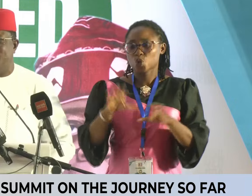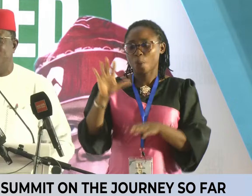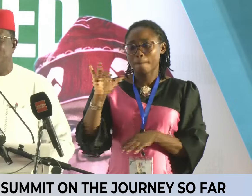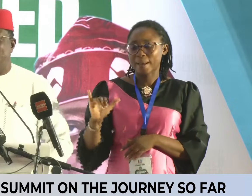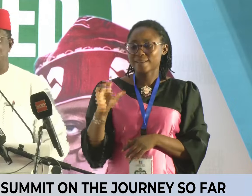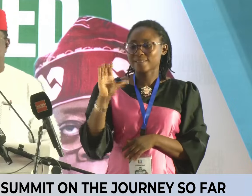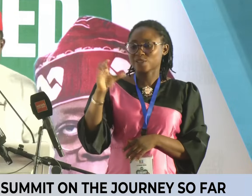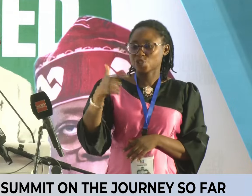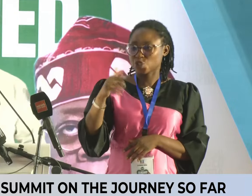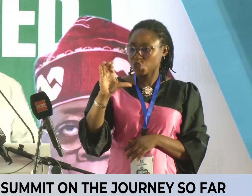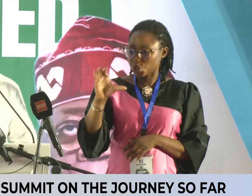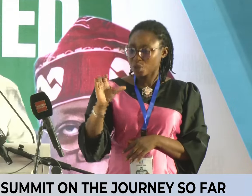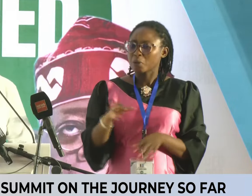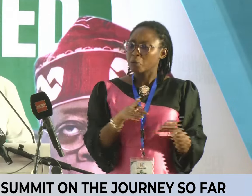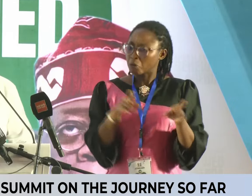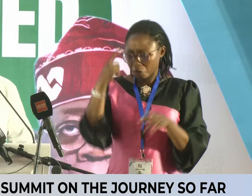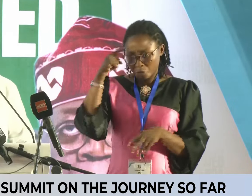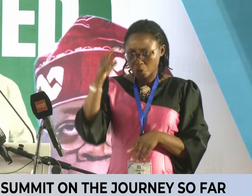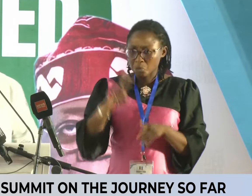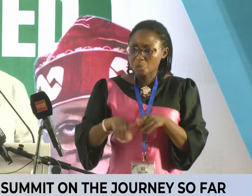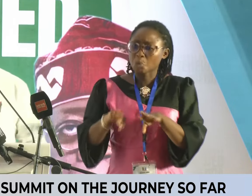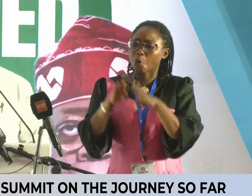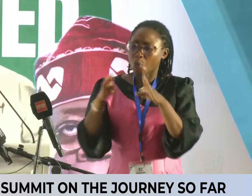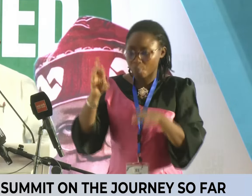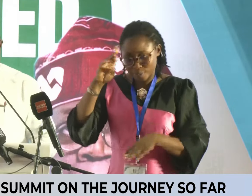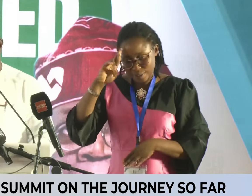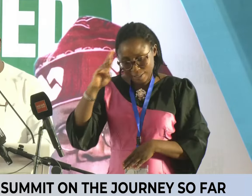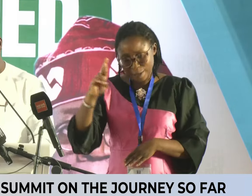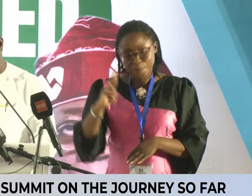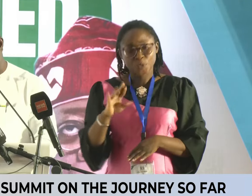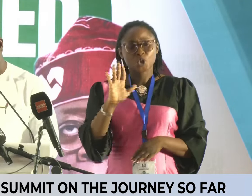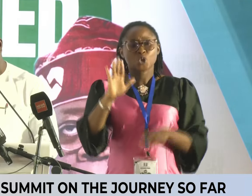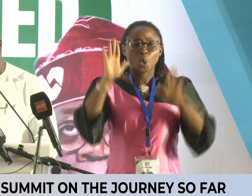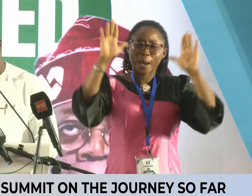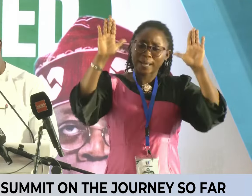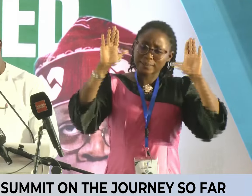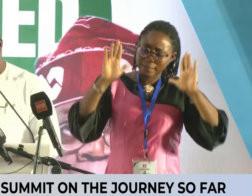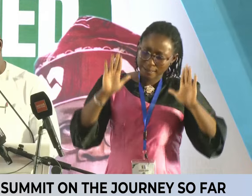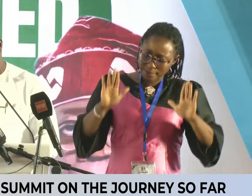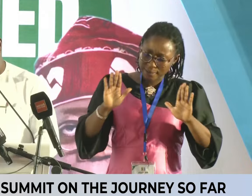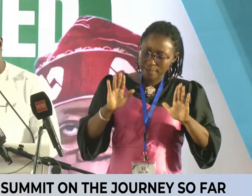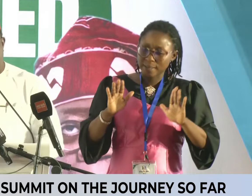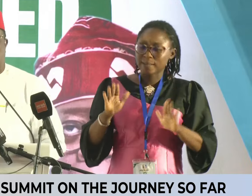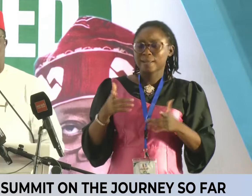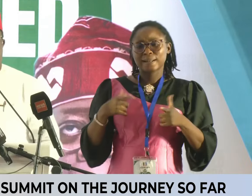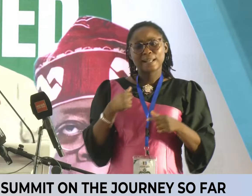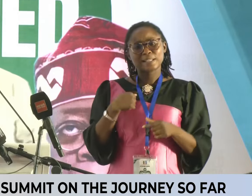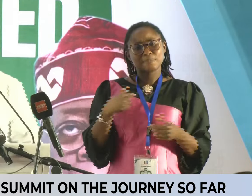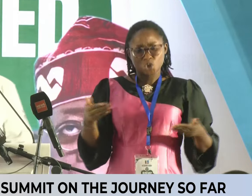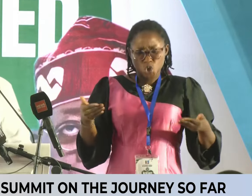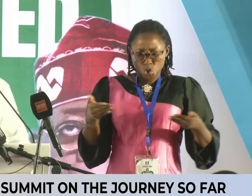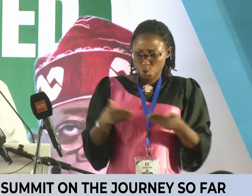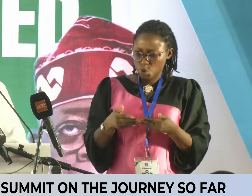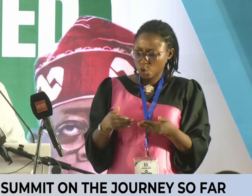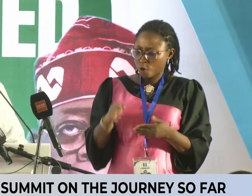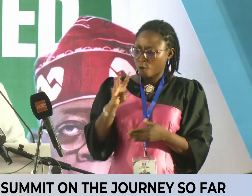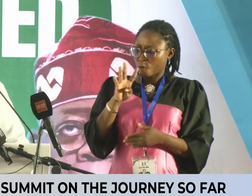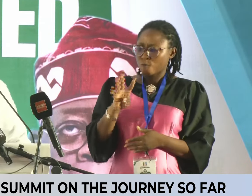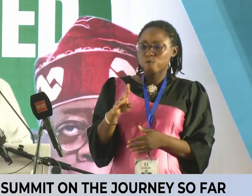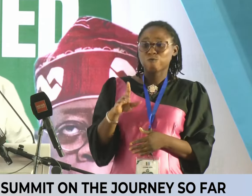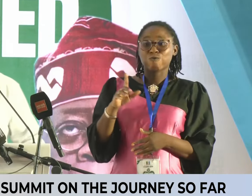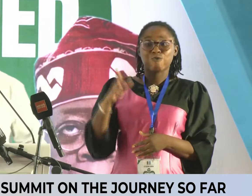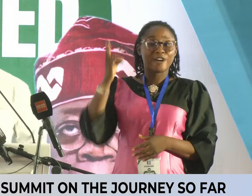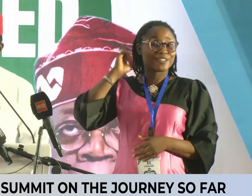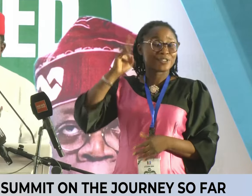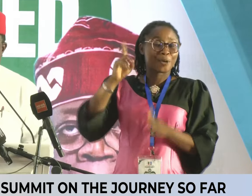CGC. Is ready for you to commission, Mr. President. Your Excellencies, let me introduce the 4 legacy